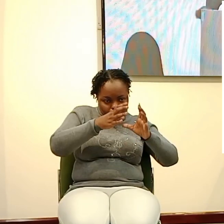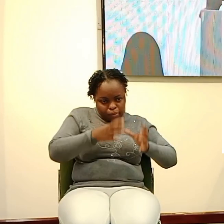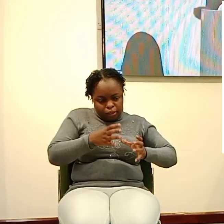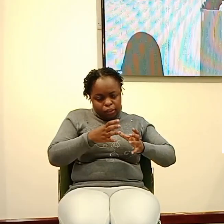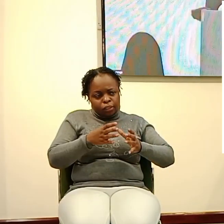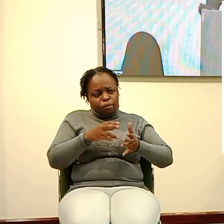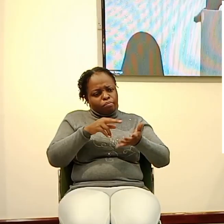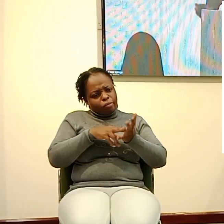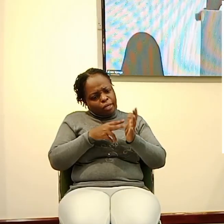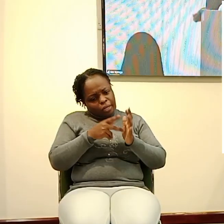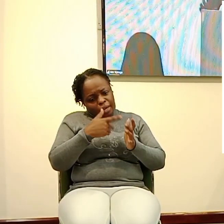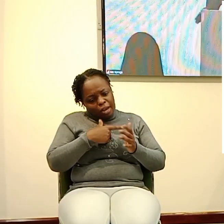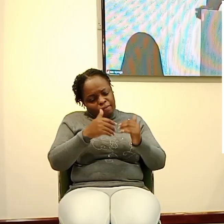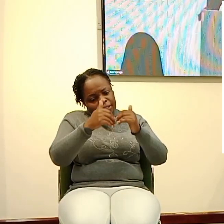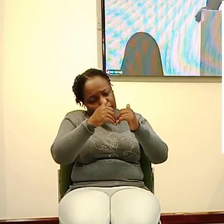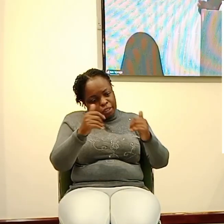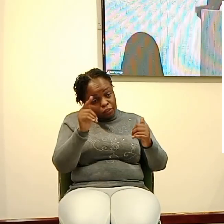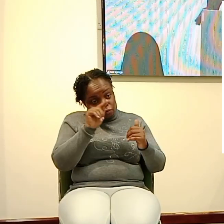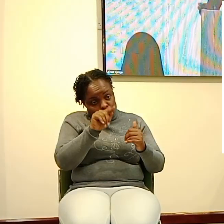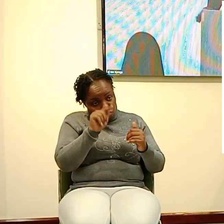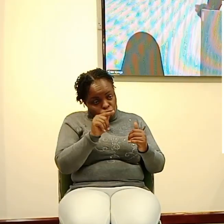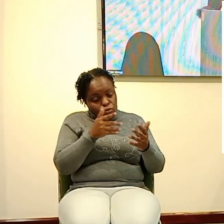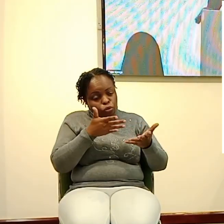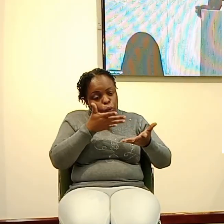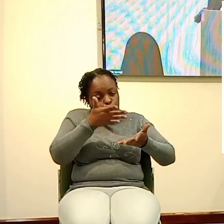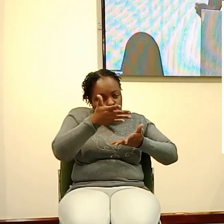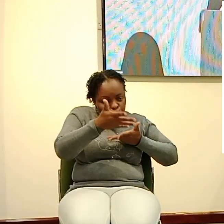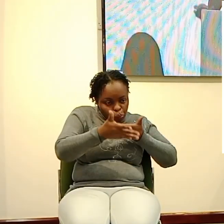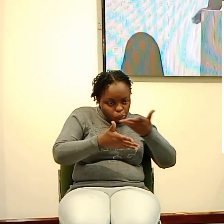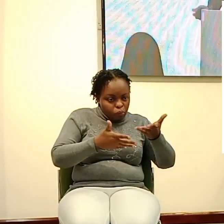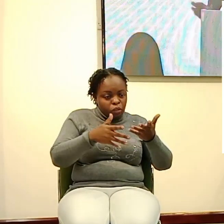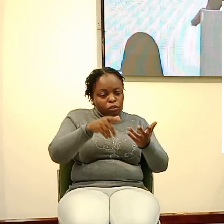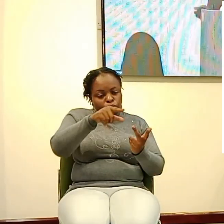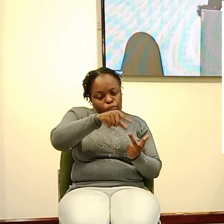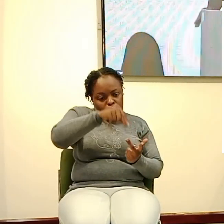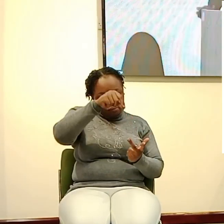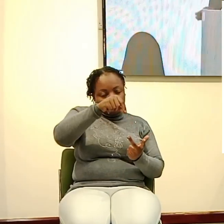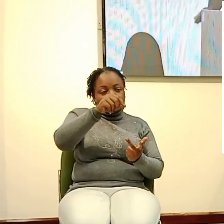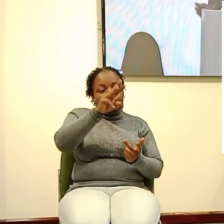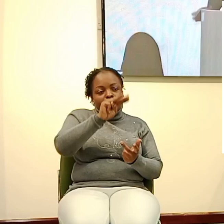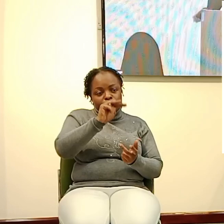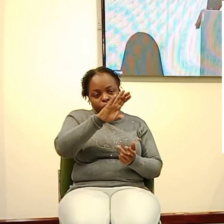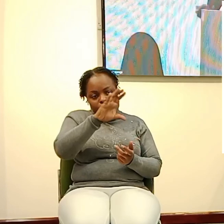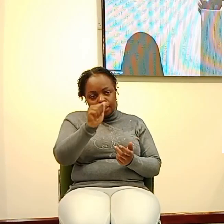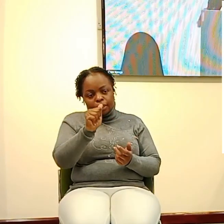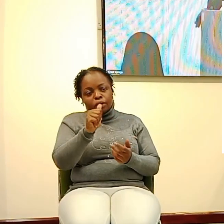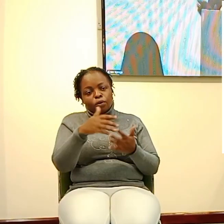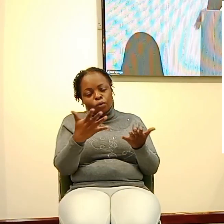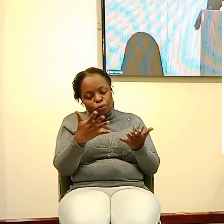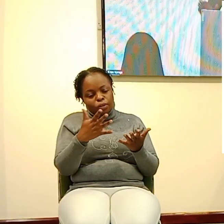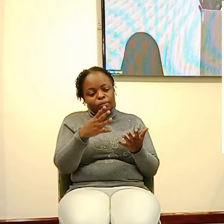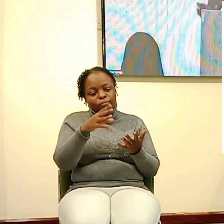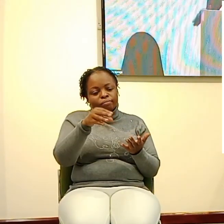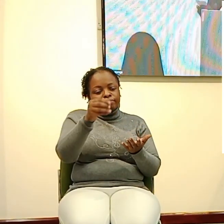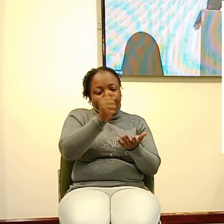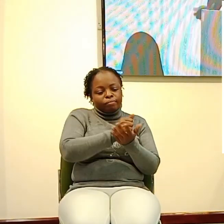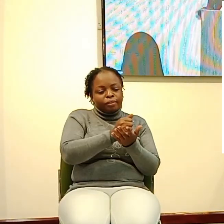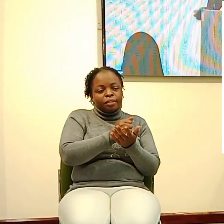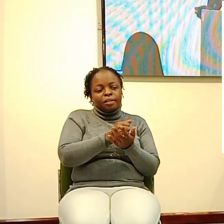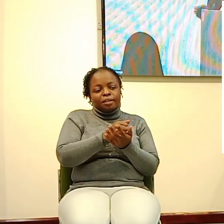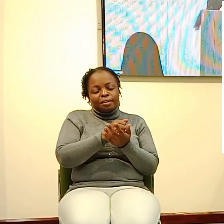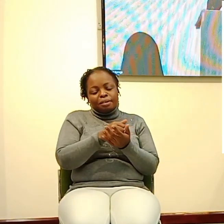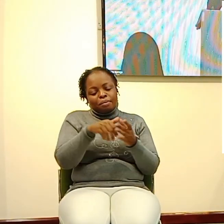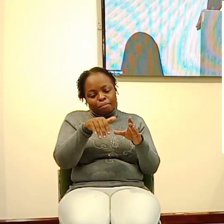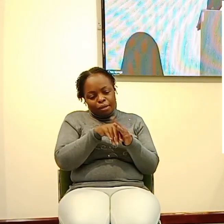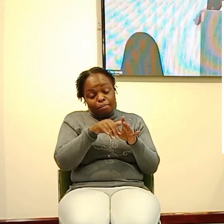there was even a space for you to negotiate, for you to be a nominated MCA or a nominated member, is because that space was fought